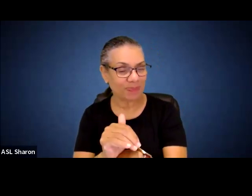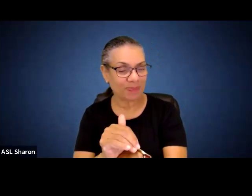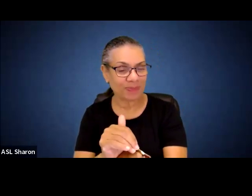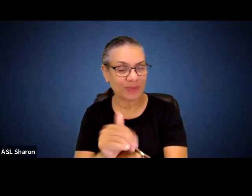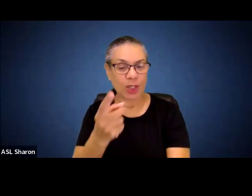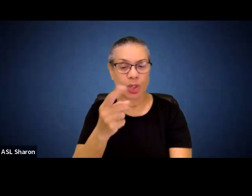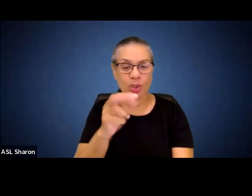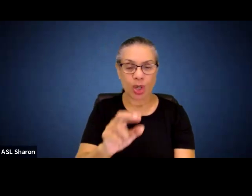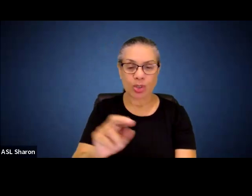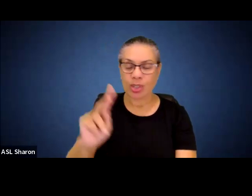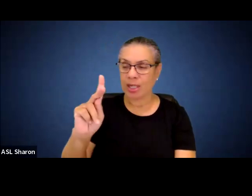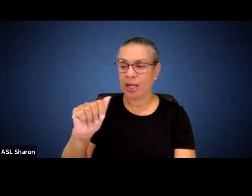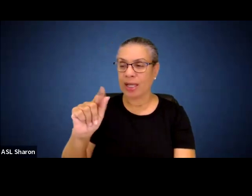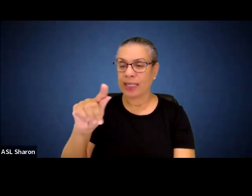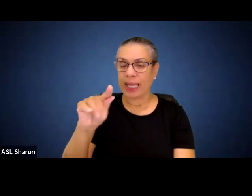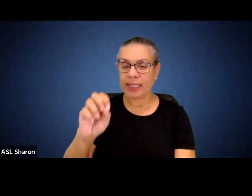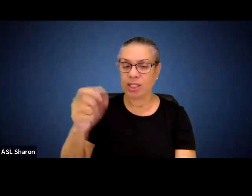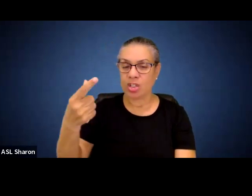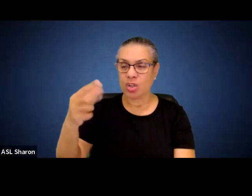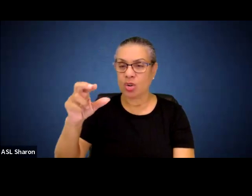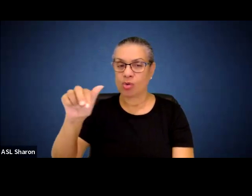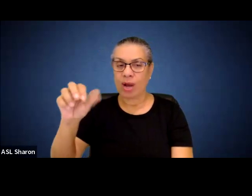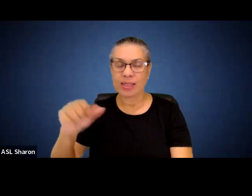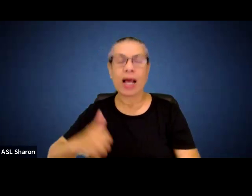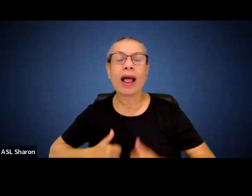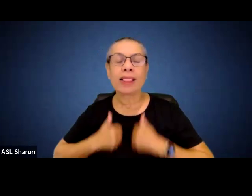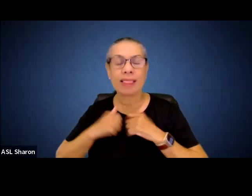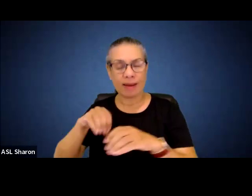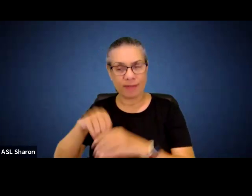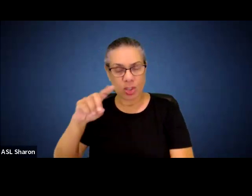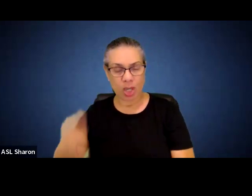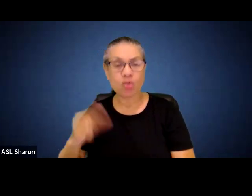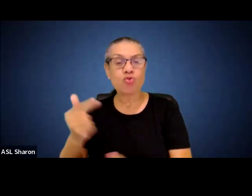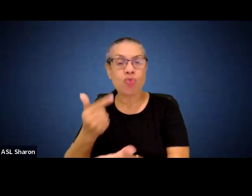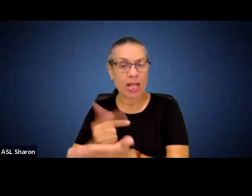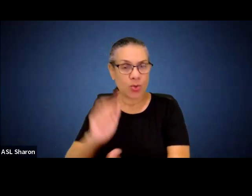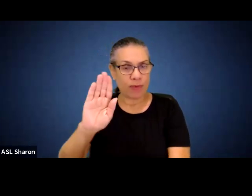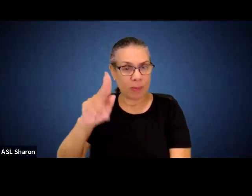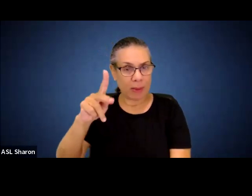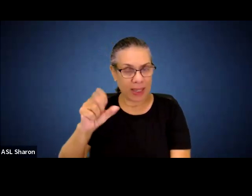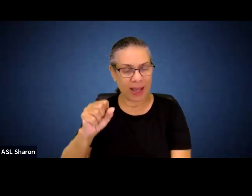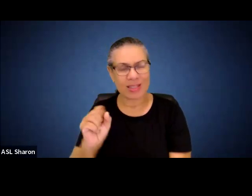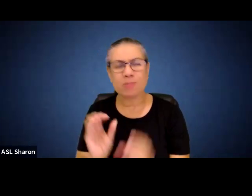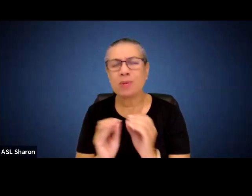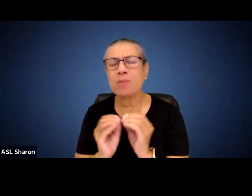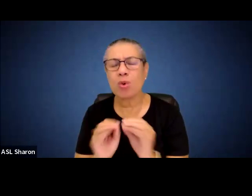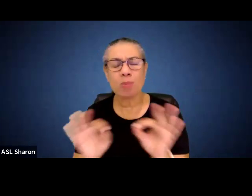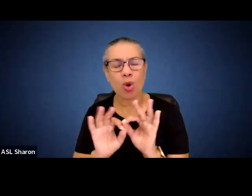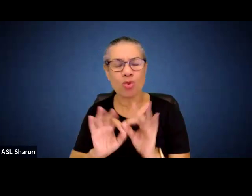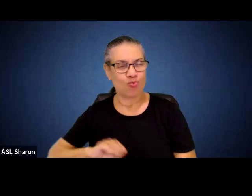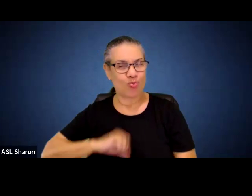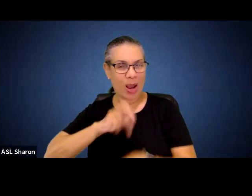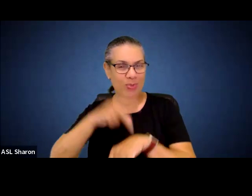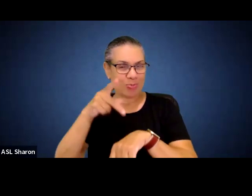is Dr. Katie Grassa, and I am a lifelong resident of Dorchester, a graduate of BPS, but more importantly, the proud principal of